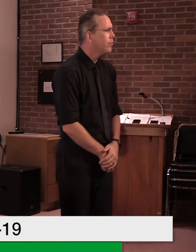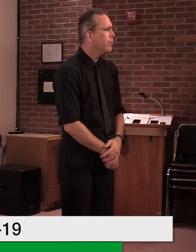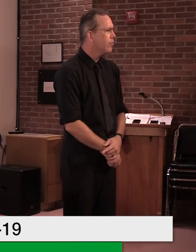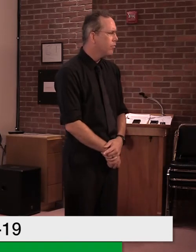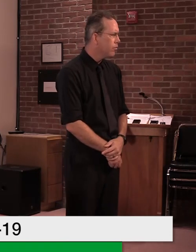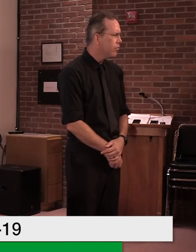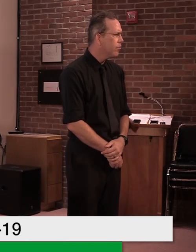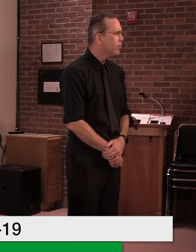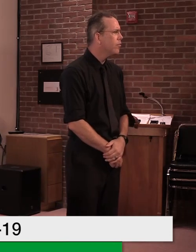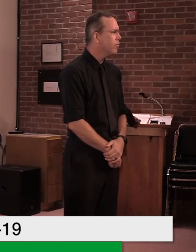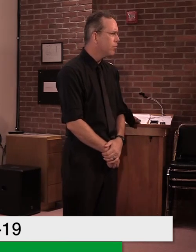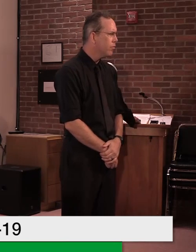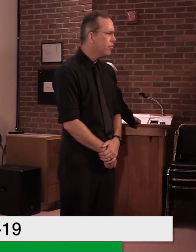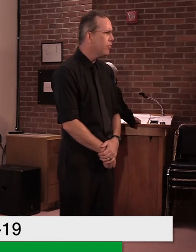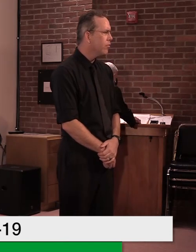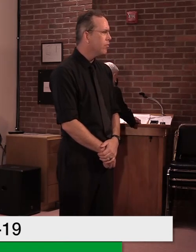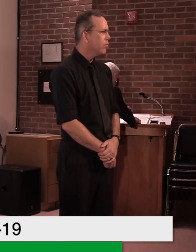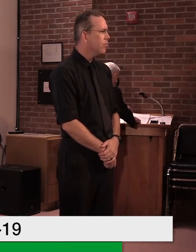will follow suit.